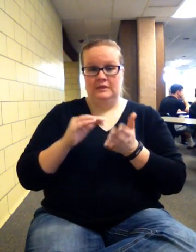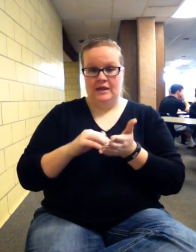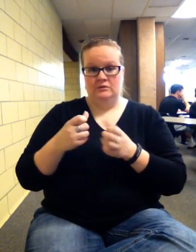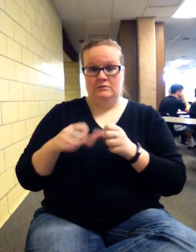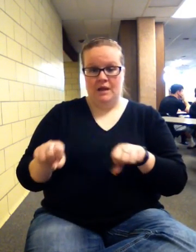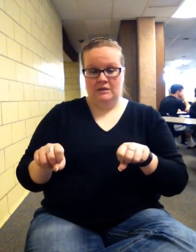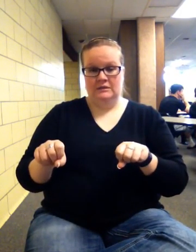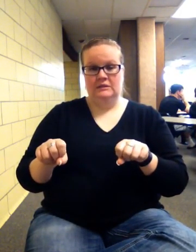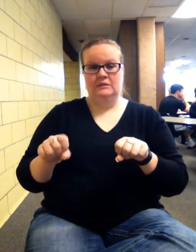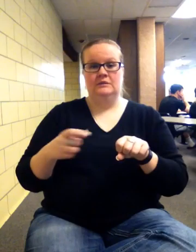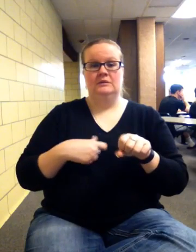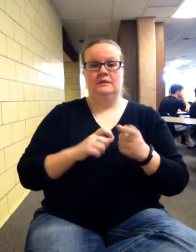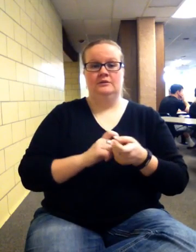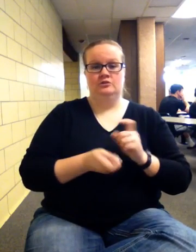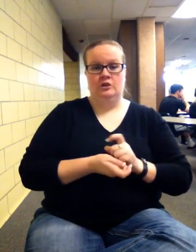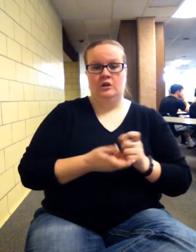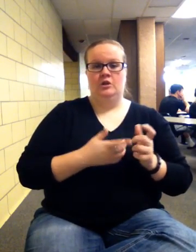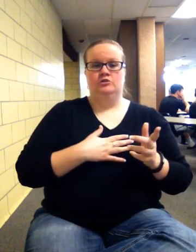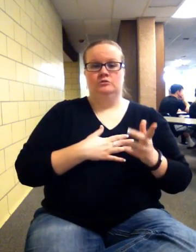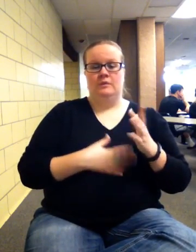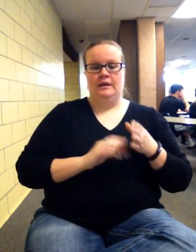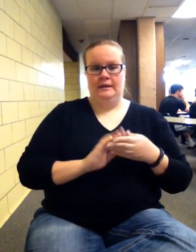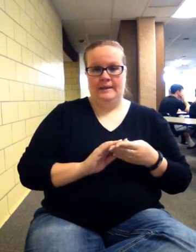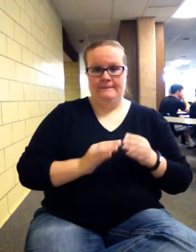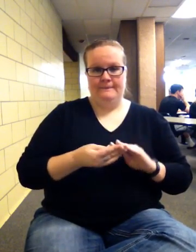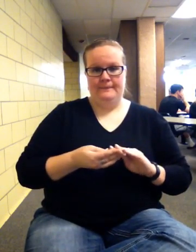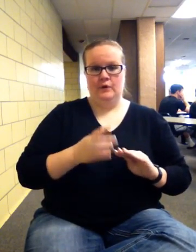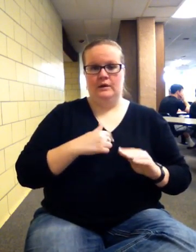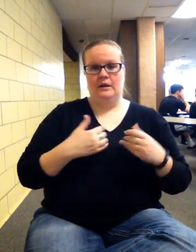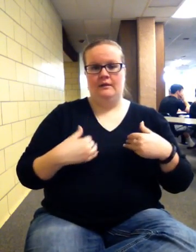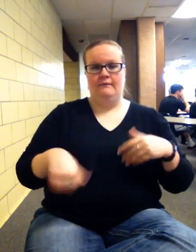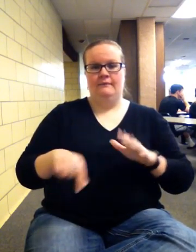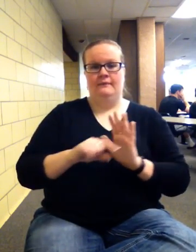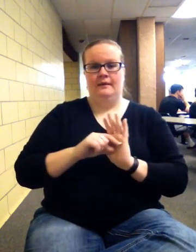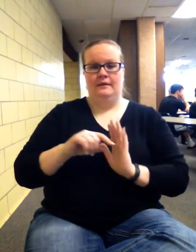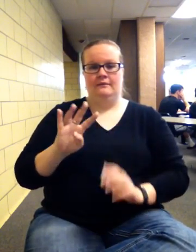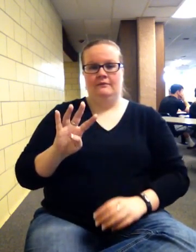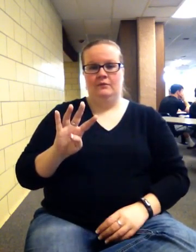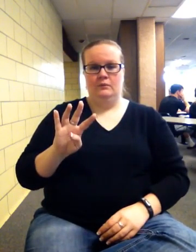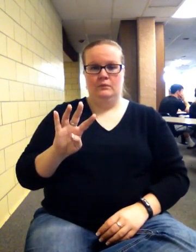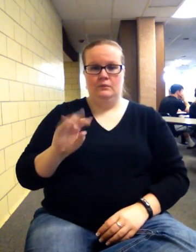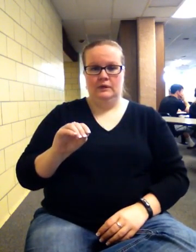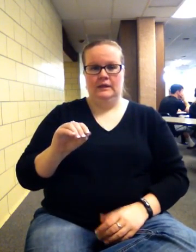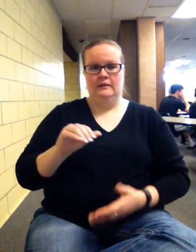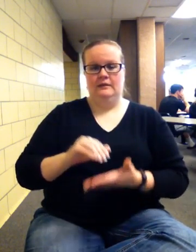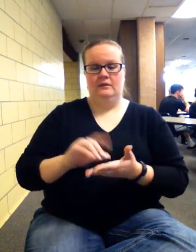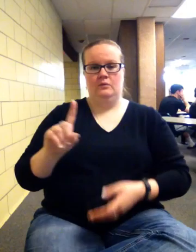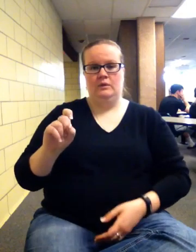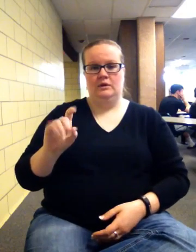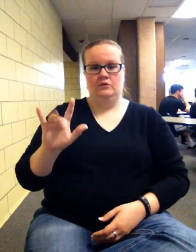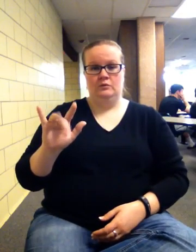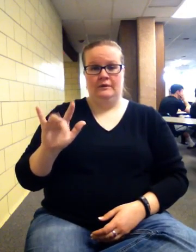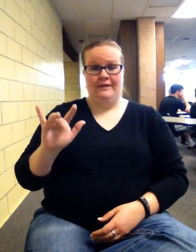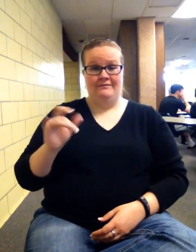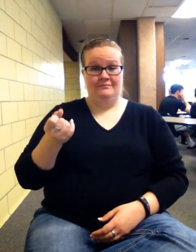update my check register, and I get negative 40,125. Everybody kind of understand the concept of